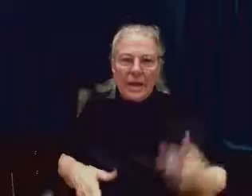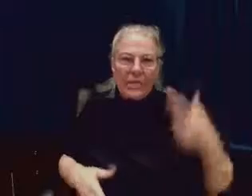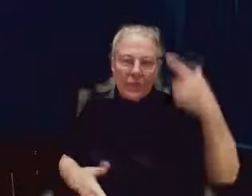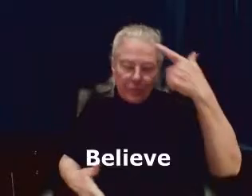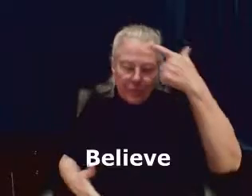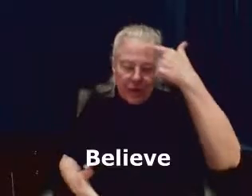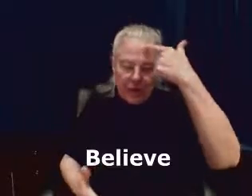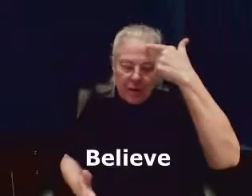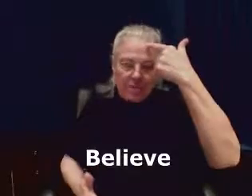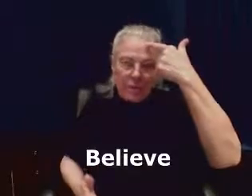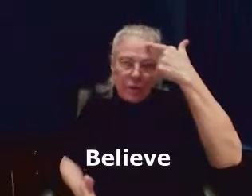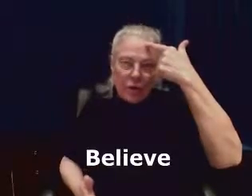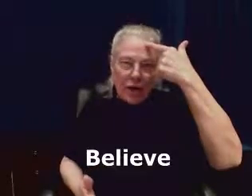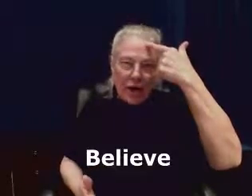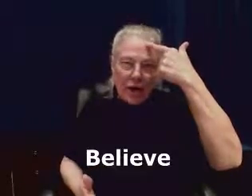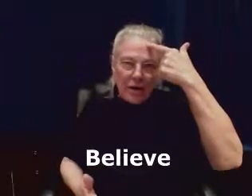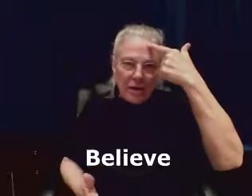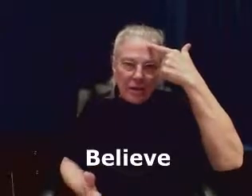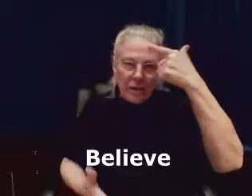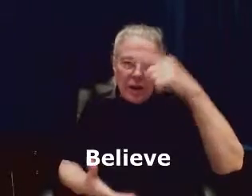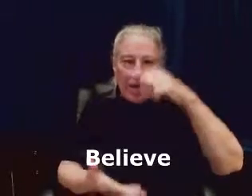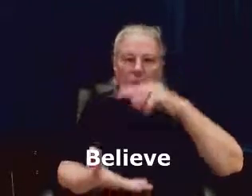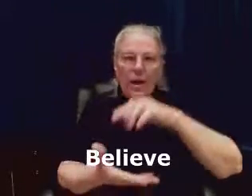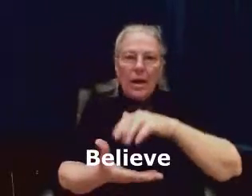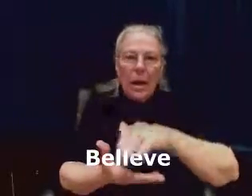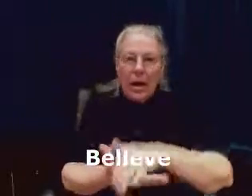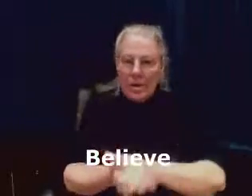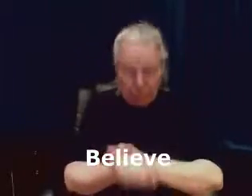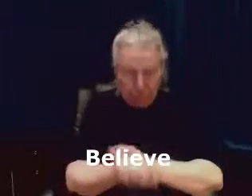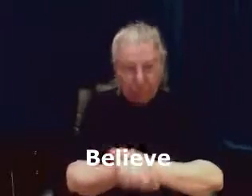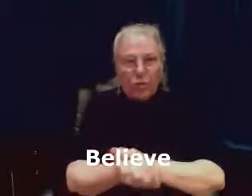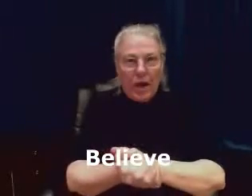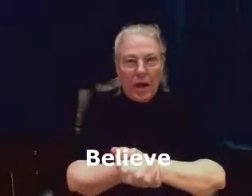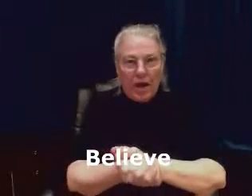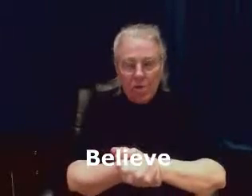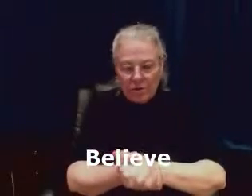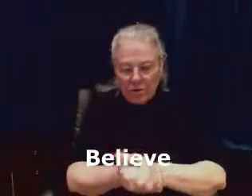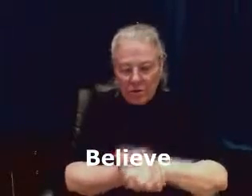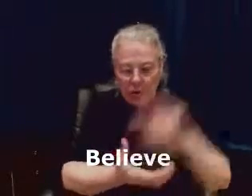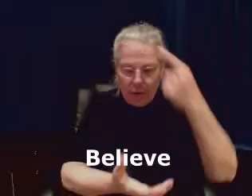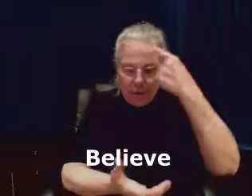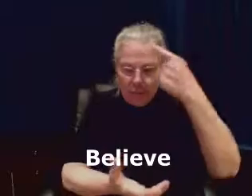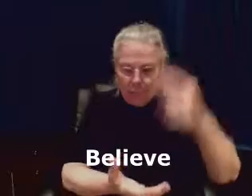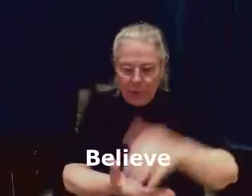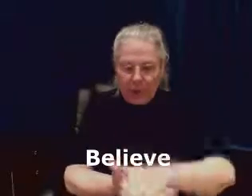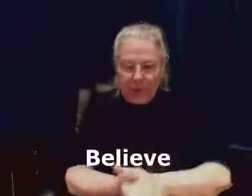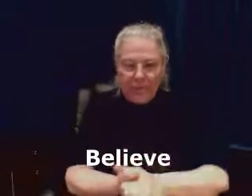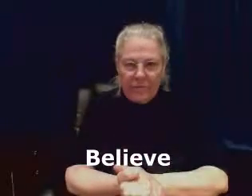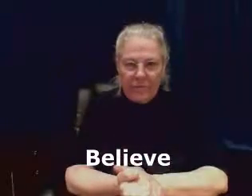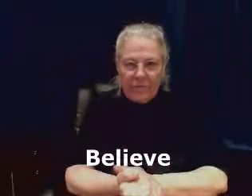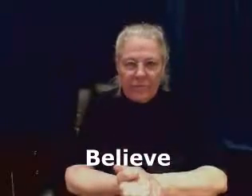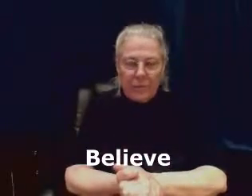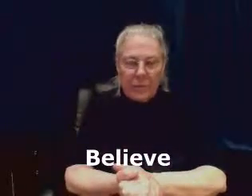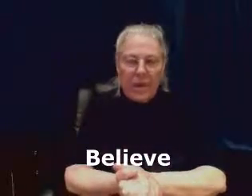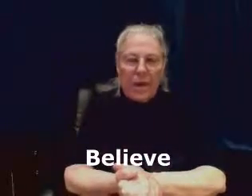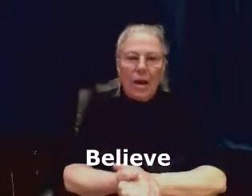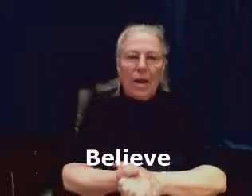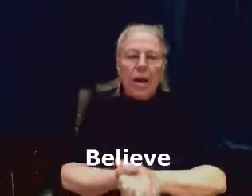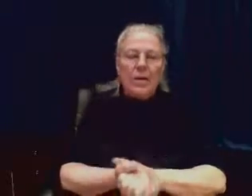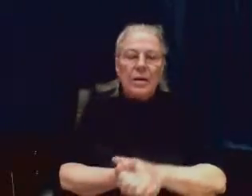Believe comes from your head, and you're going to hang on to it. Believe.